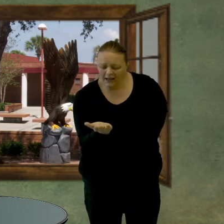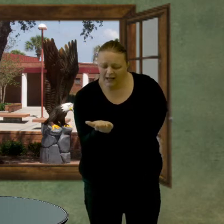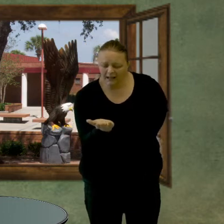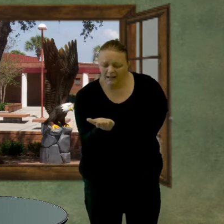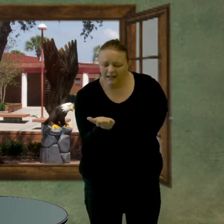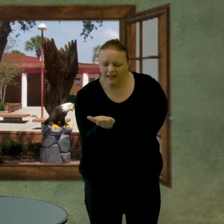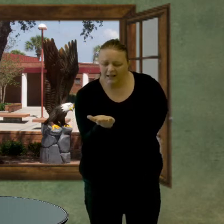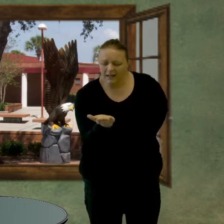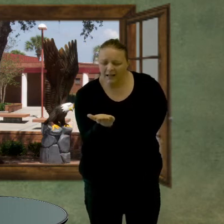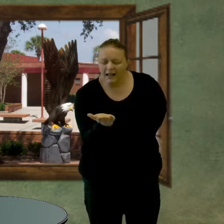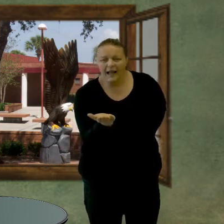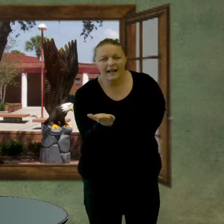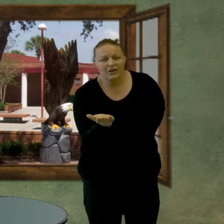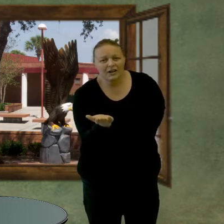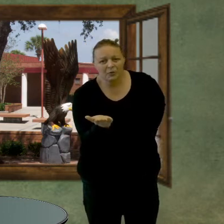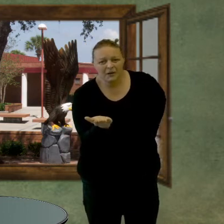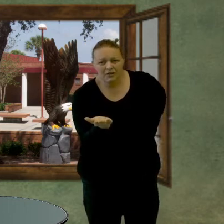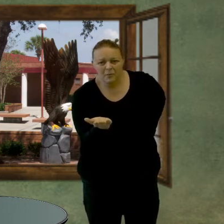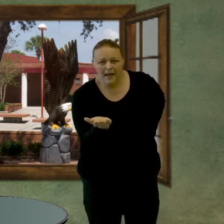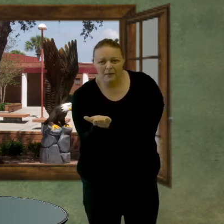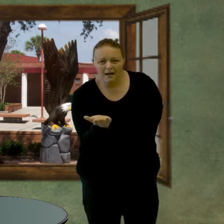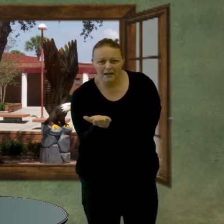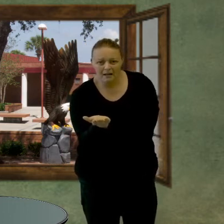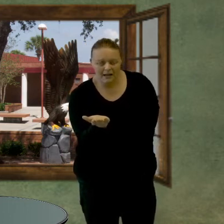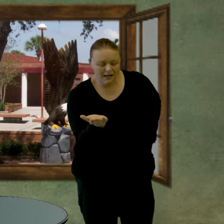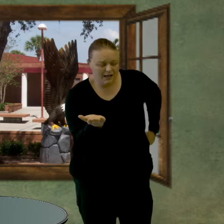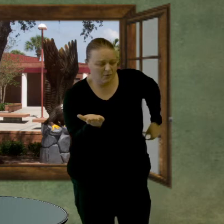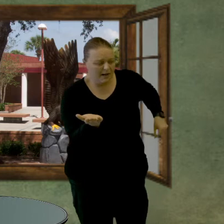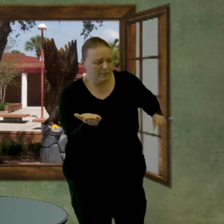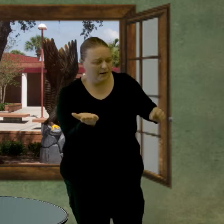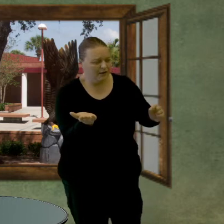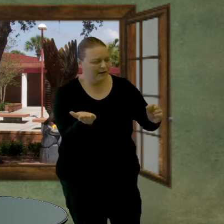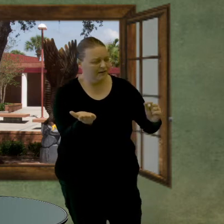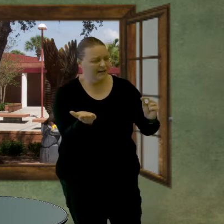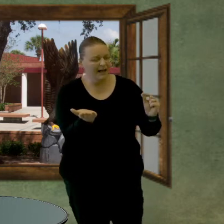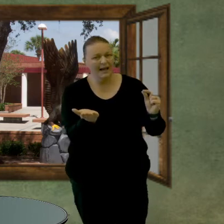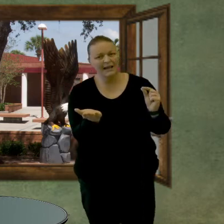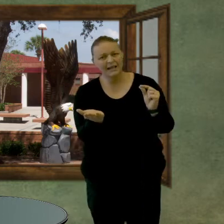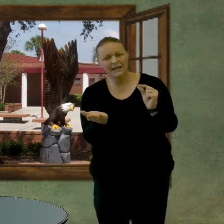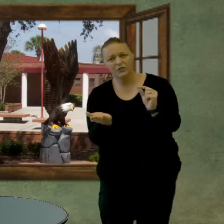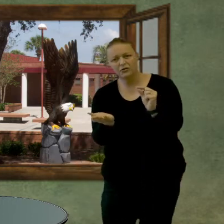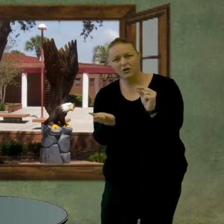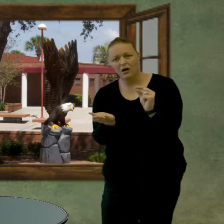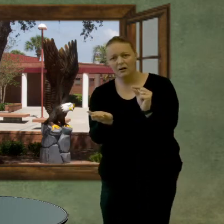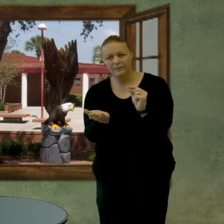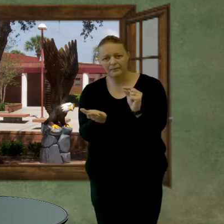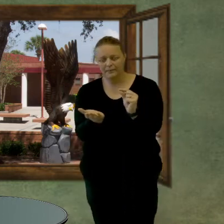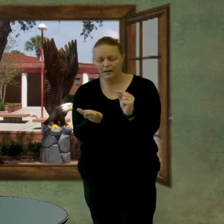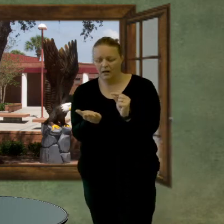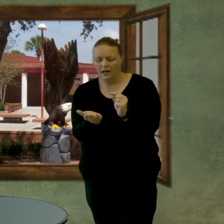hand and you're going to reach in your back pocket. And in your back pocket you have a tiny little straw. Now